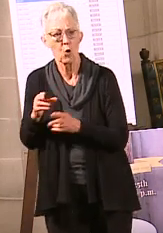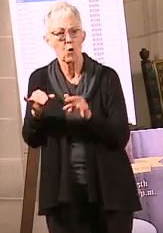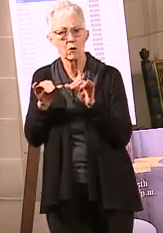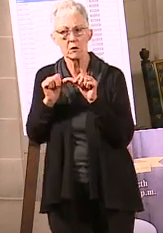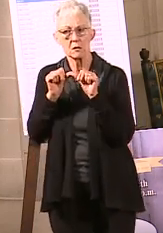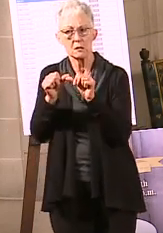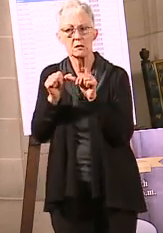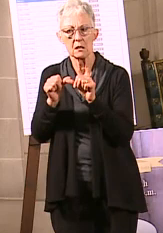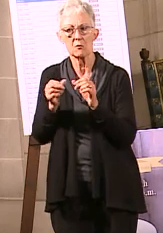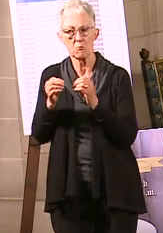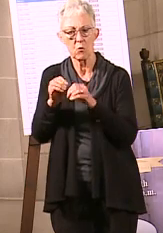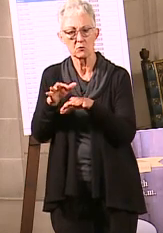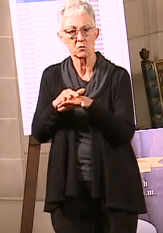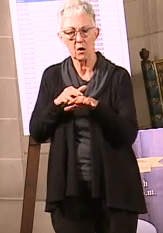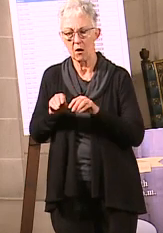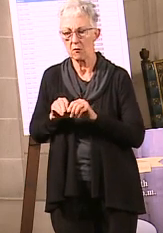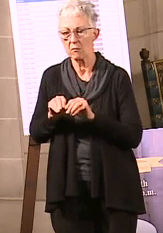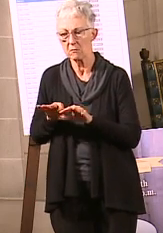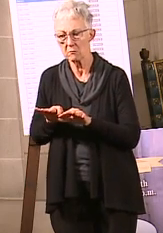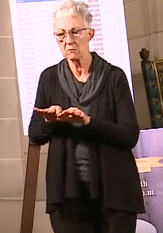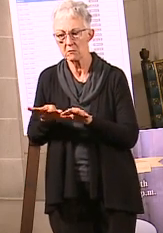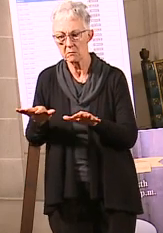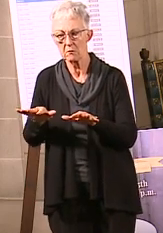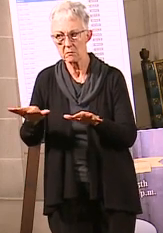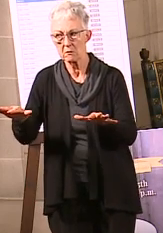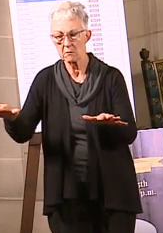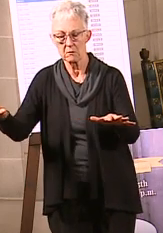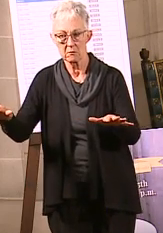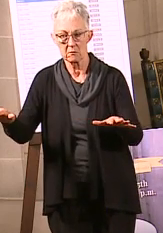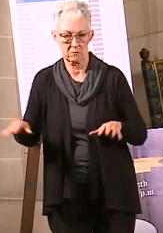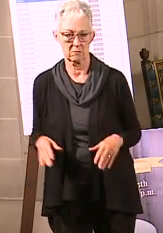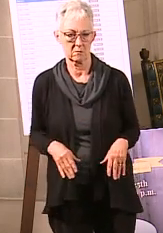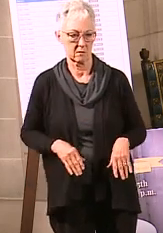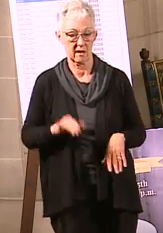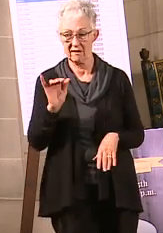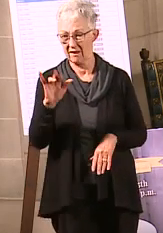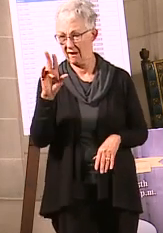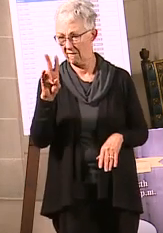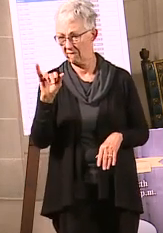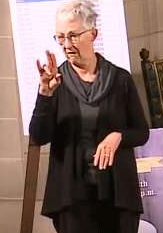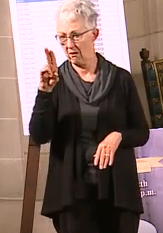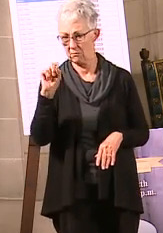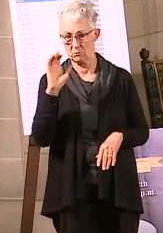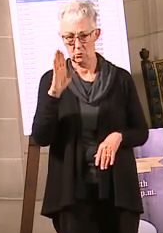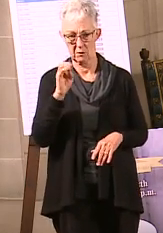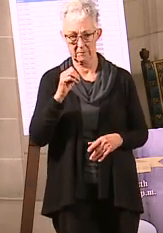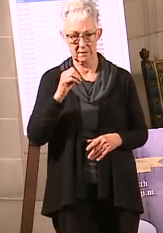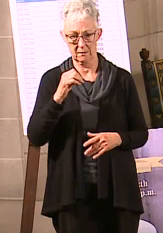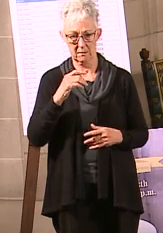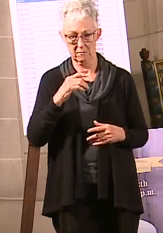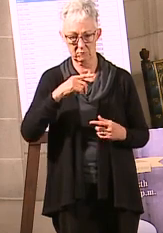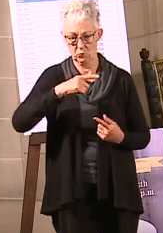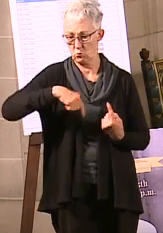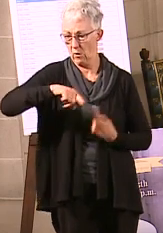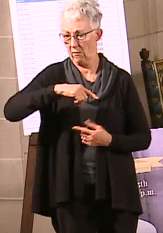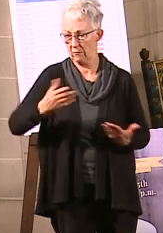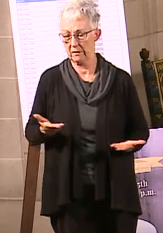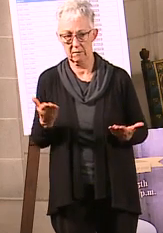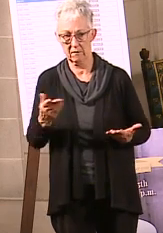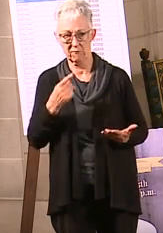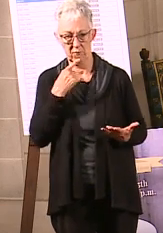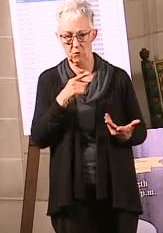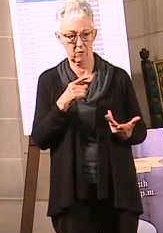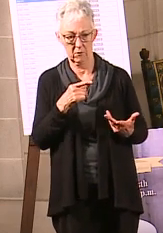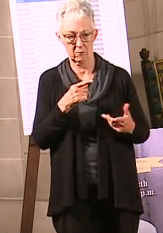more normal way of life, understanding that we're going to be managing this virus for a long time, at least the balance of this year, until there's a vaccine that works, and there's